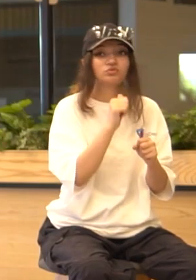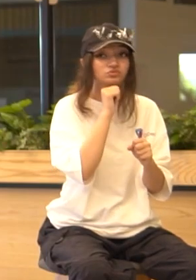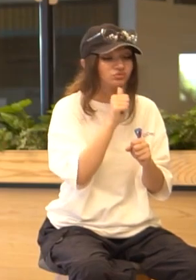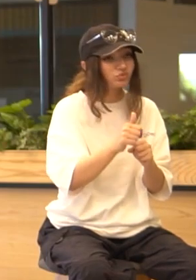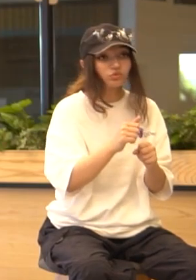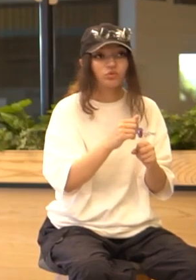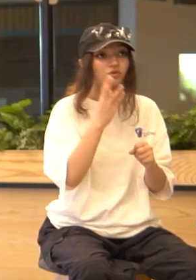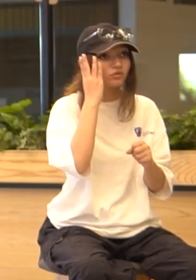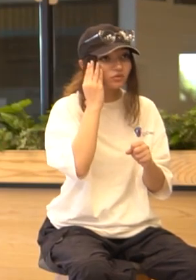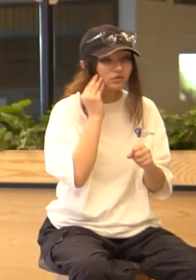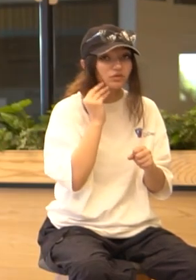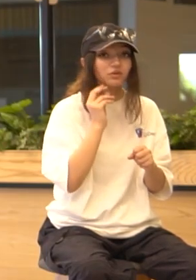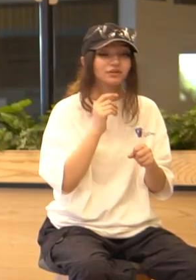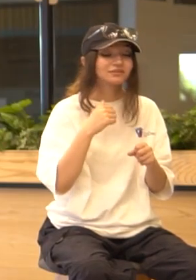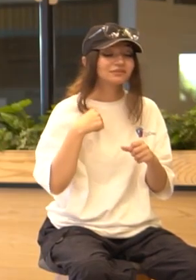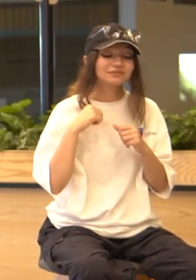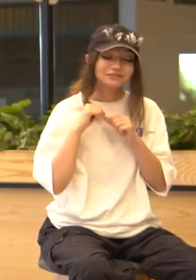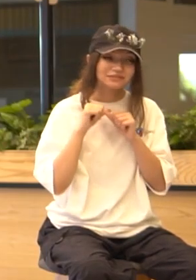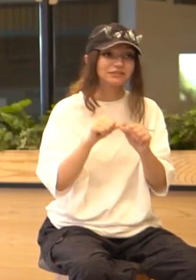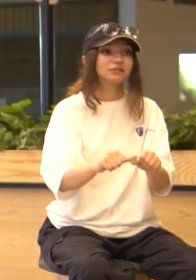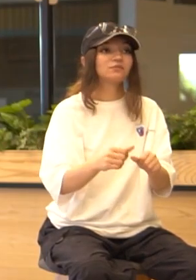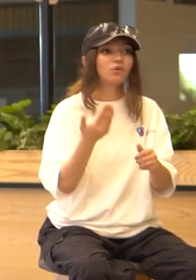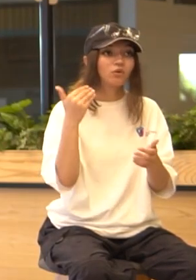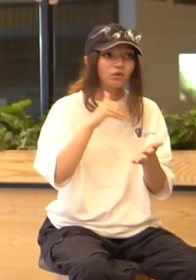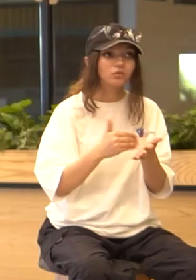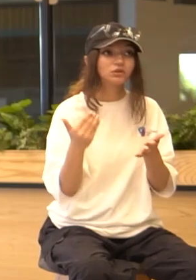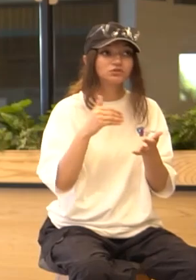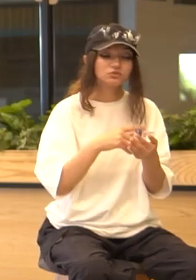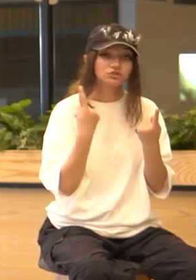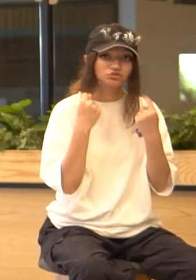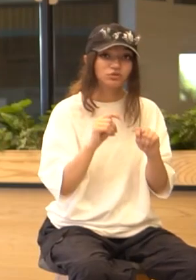from just keep showing up, right?